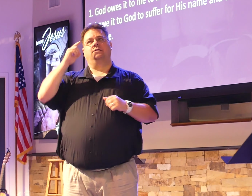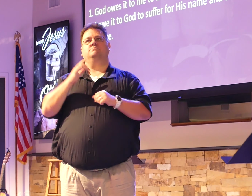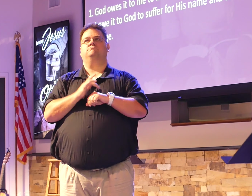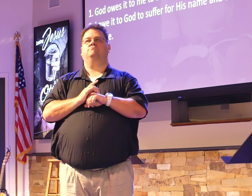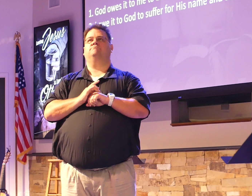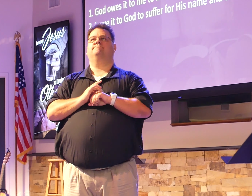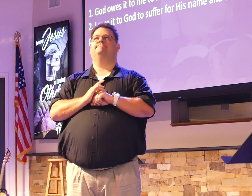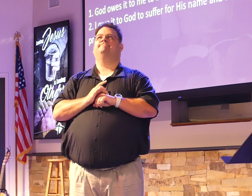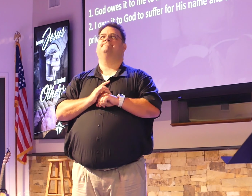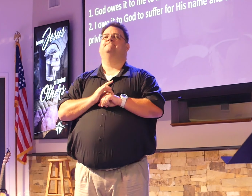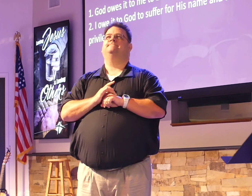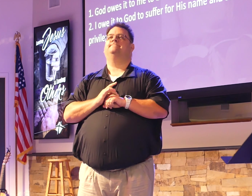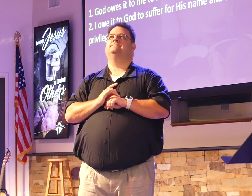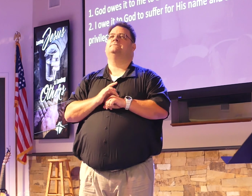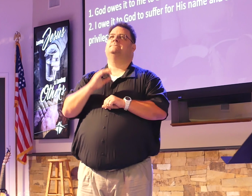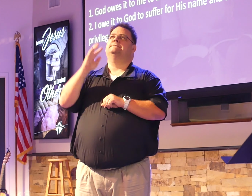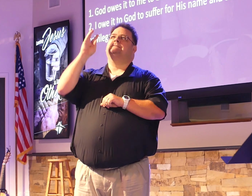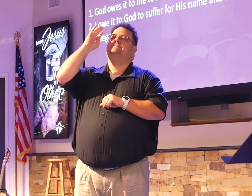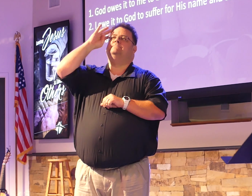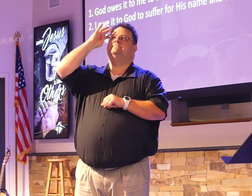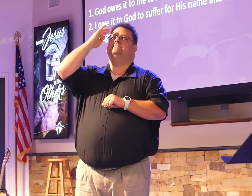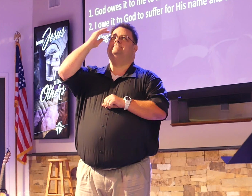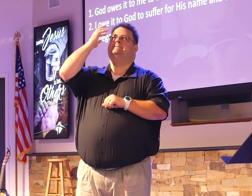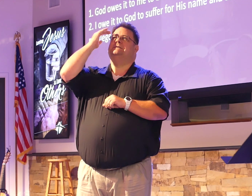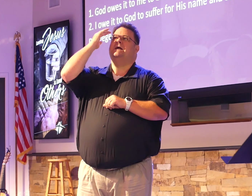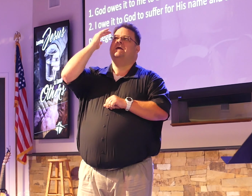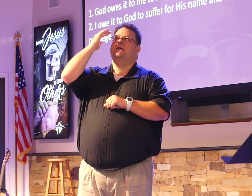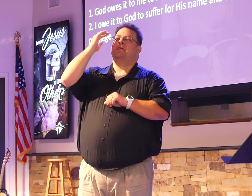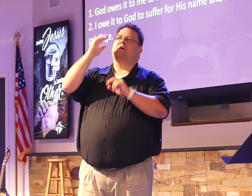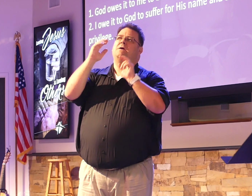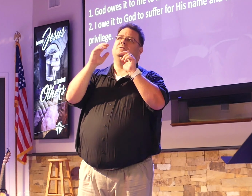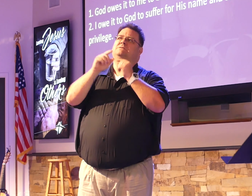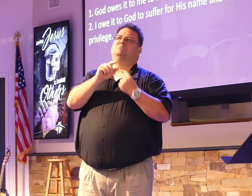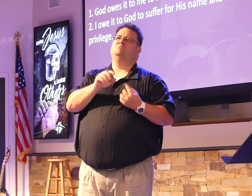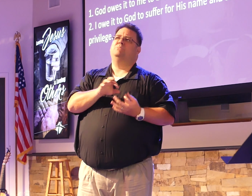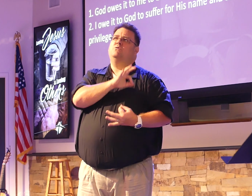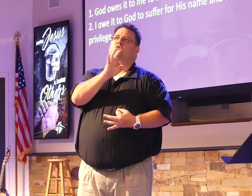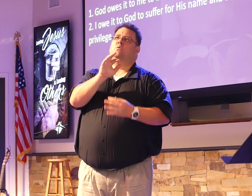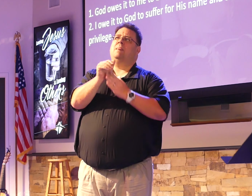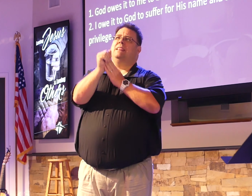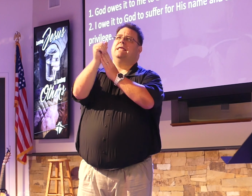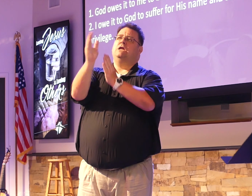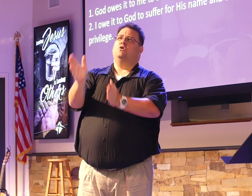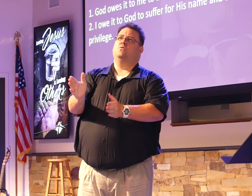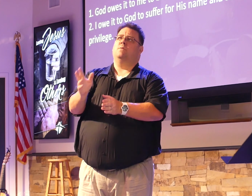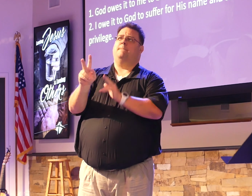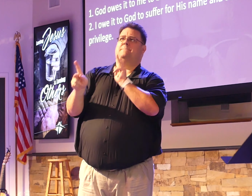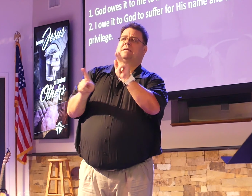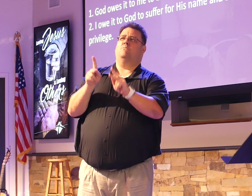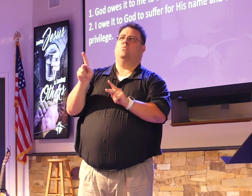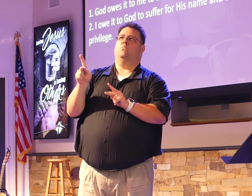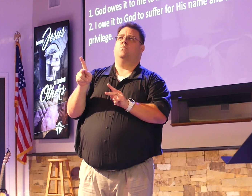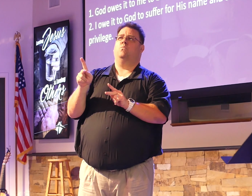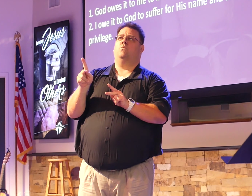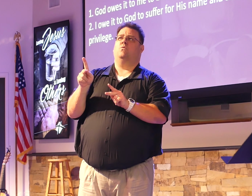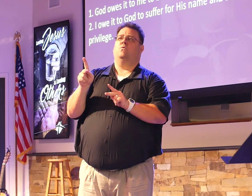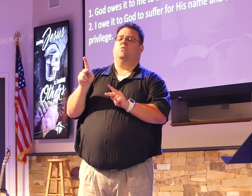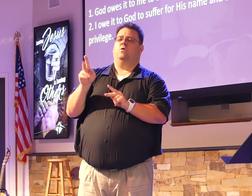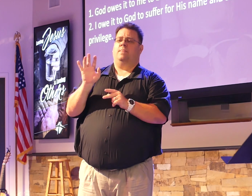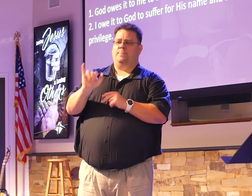your mind. Are there spiritual leaders, people, that have had great